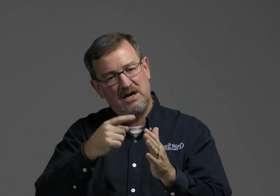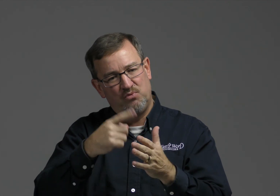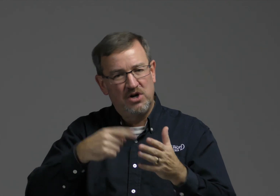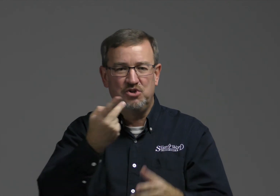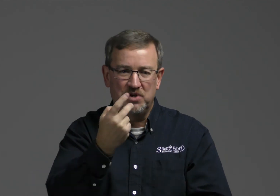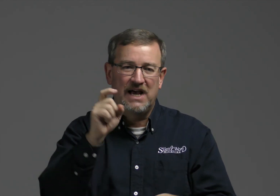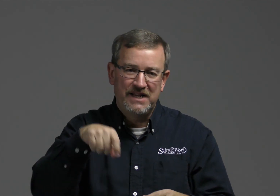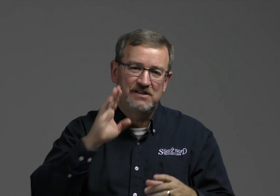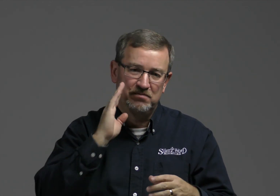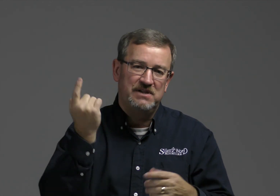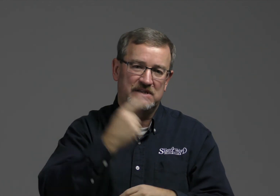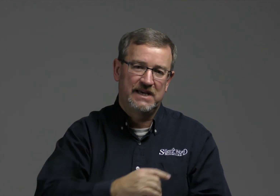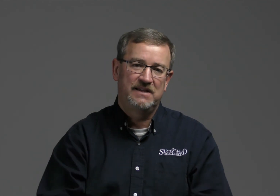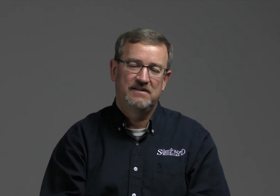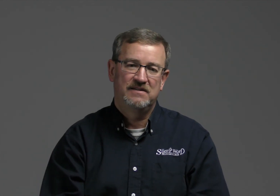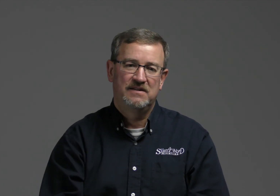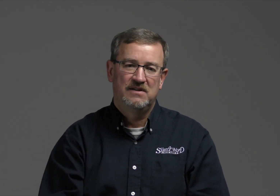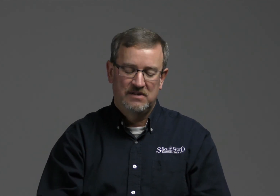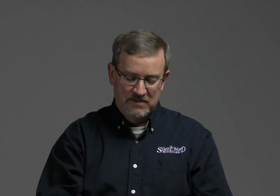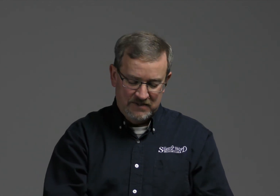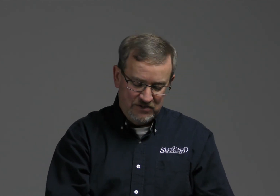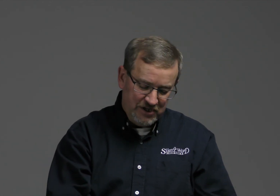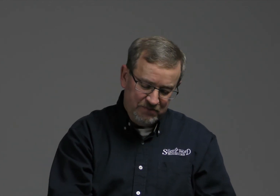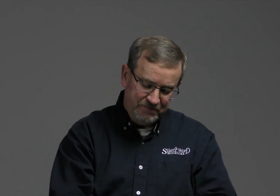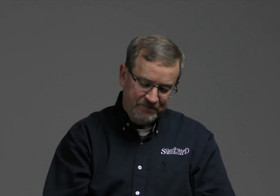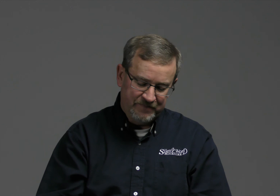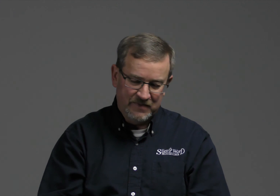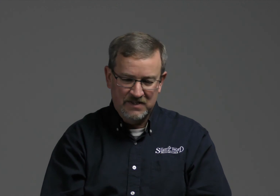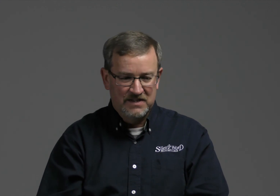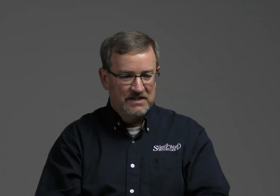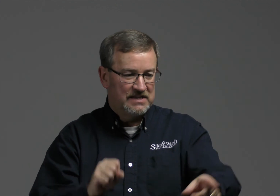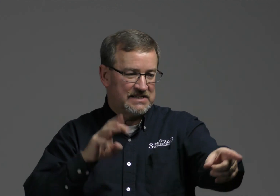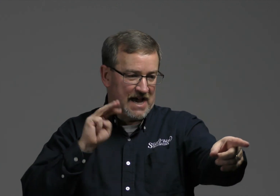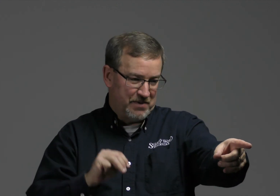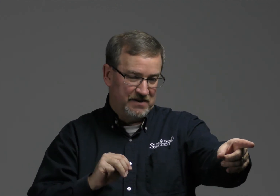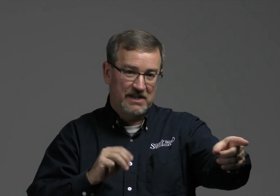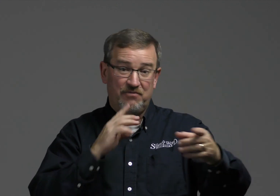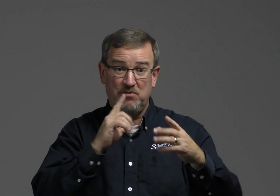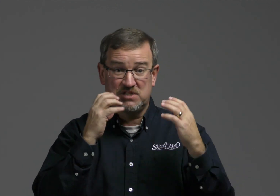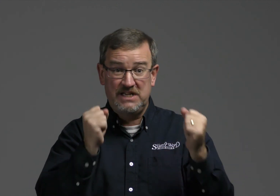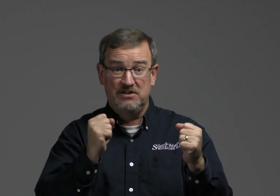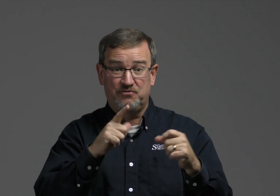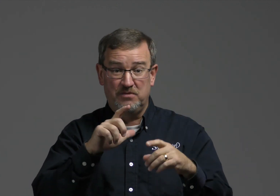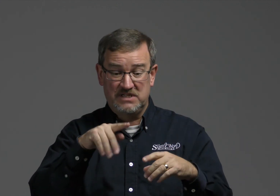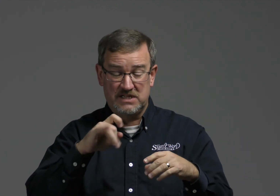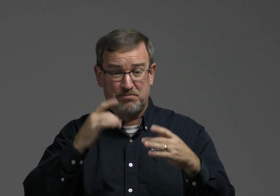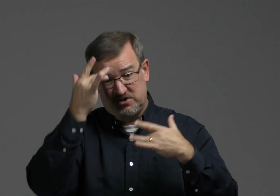of what you and I need to be today. You know, Simon, if he was healed from his leprosy,